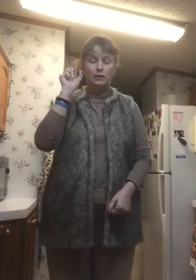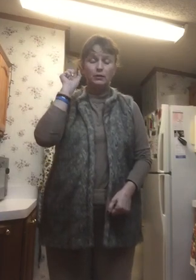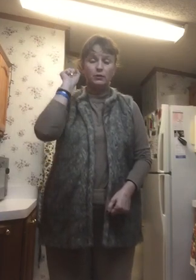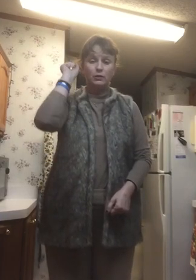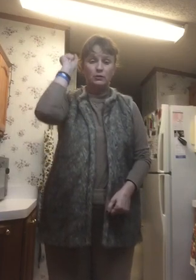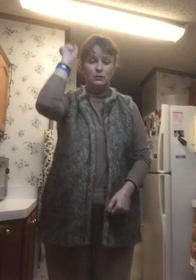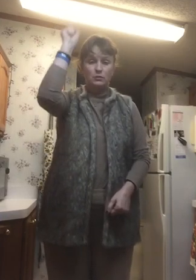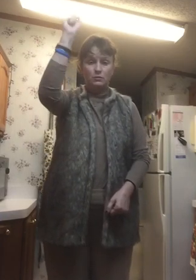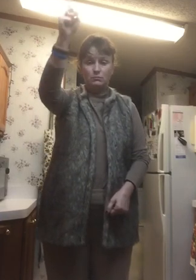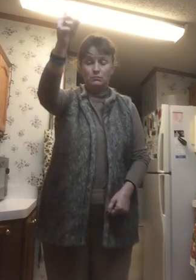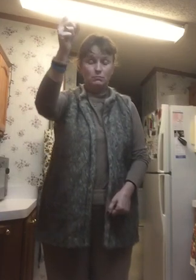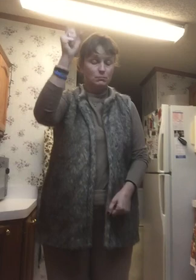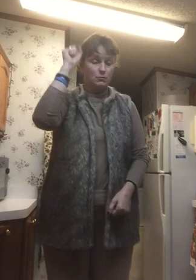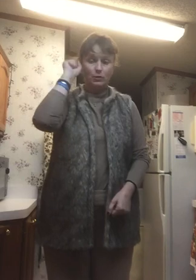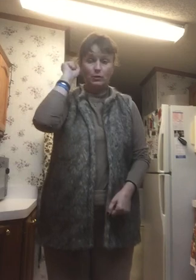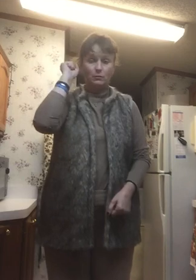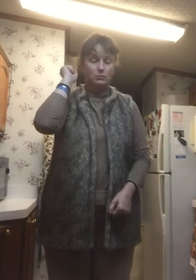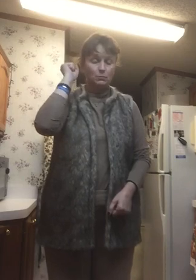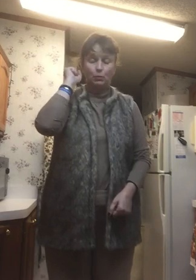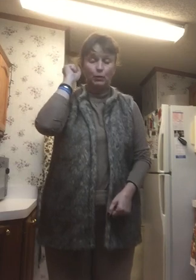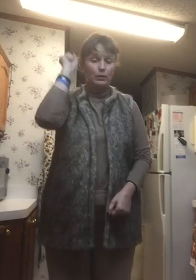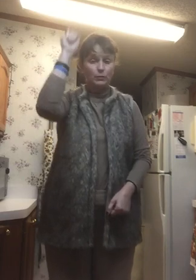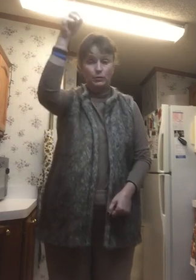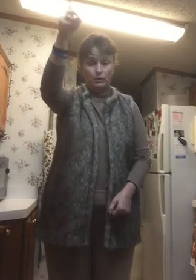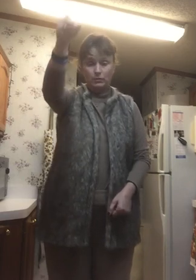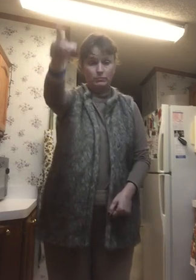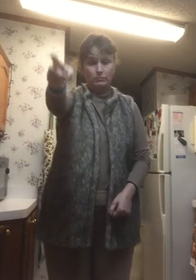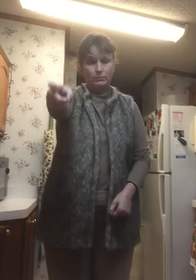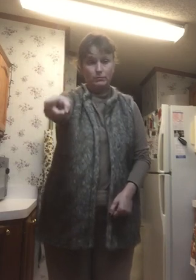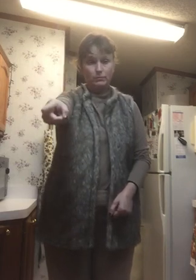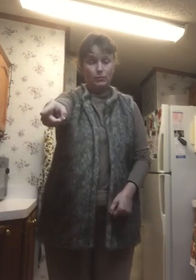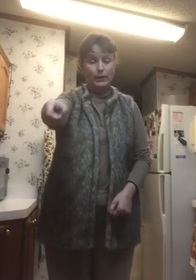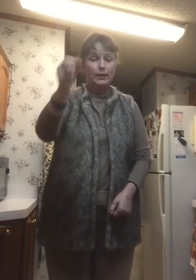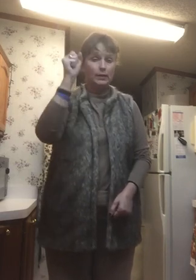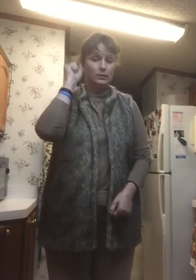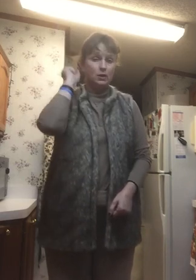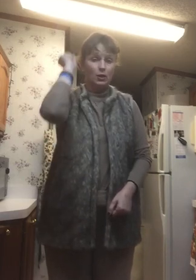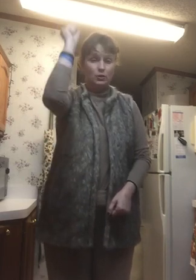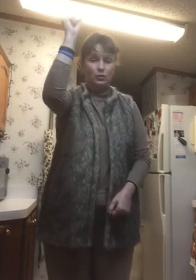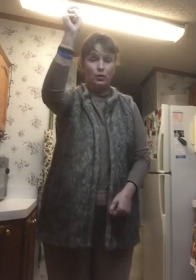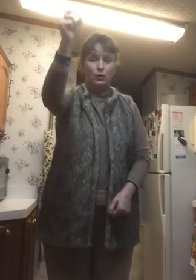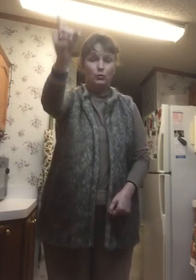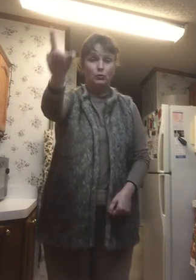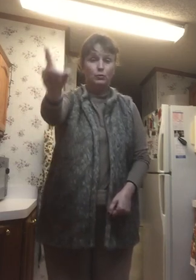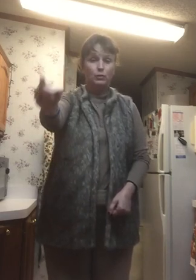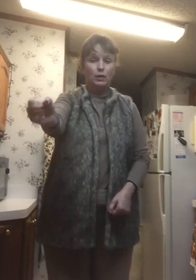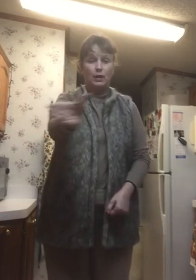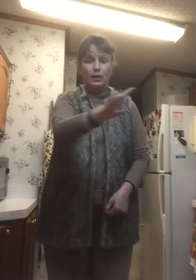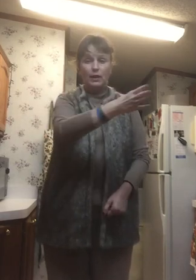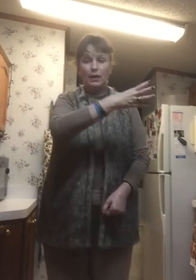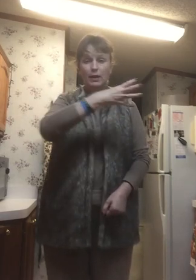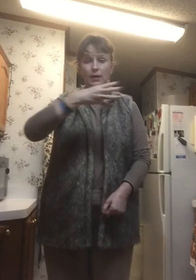you're gonna point with your right hand. Go,